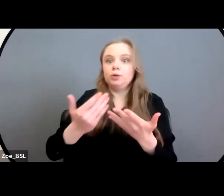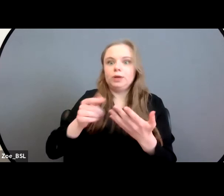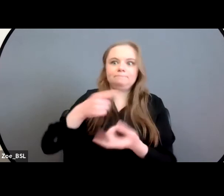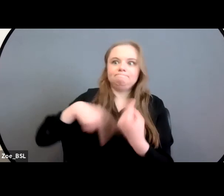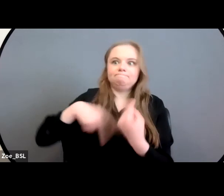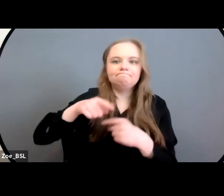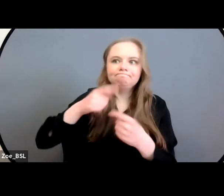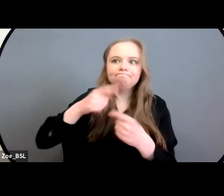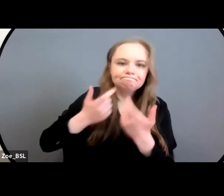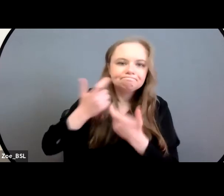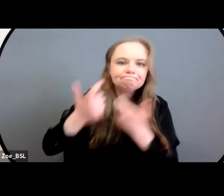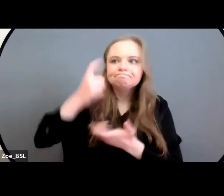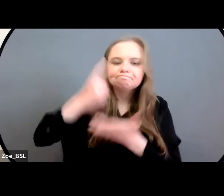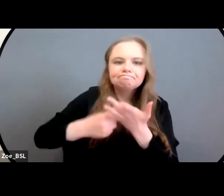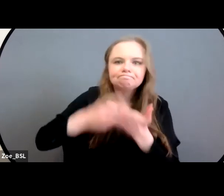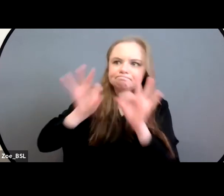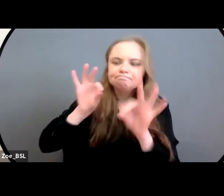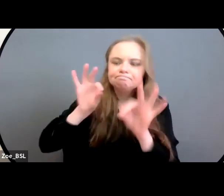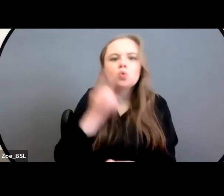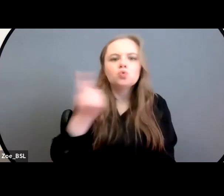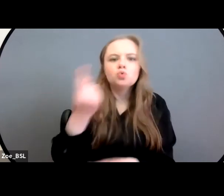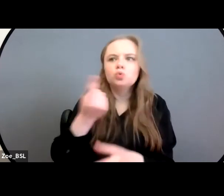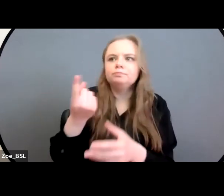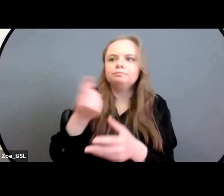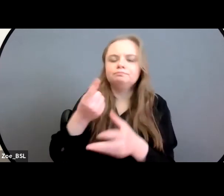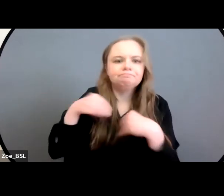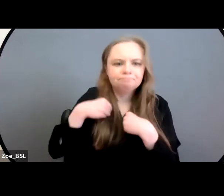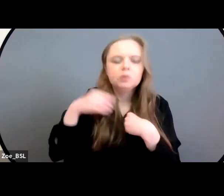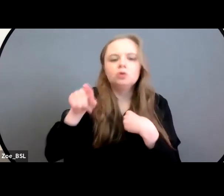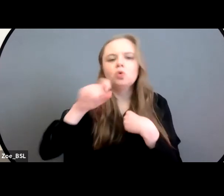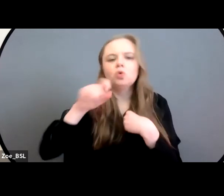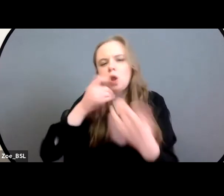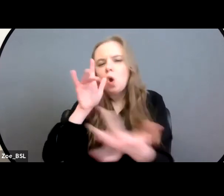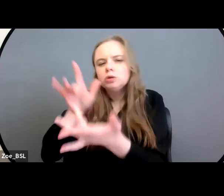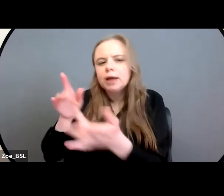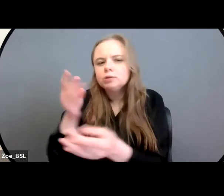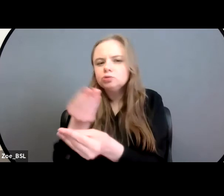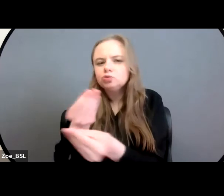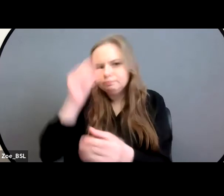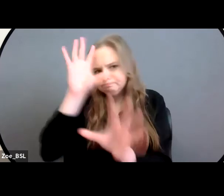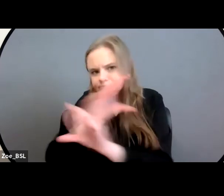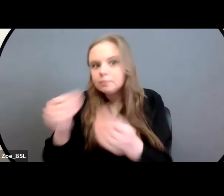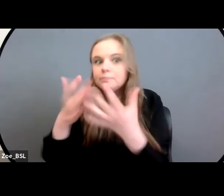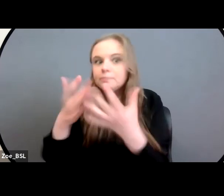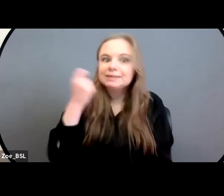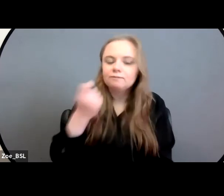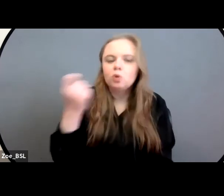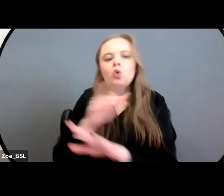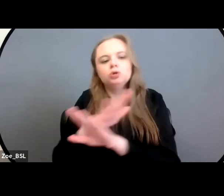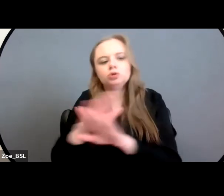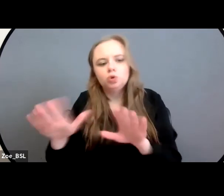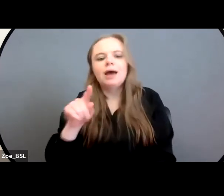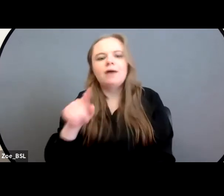to let you know where your applications are up to. And some more questions around what funding opportunities are available through the Snowdon Trust